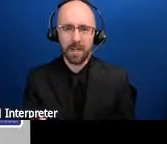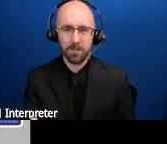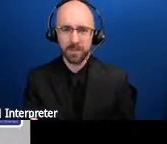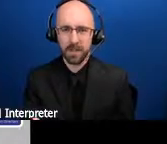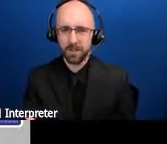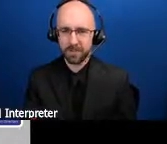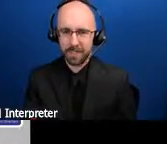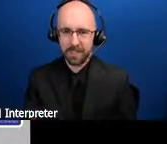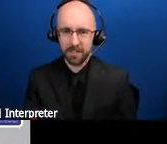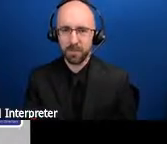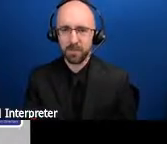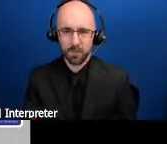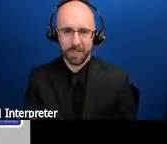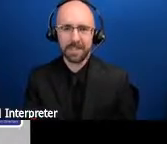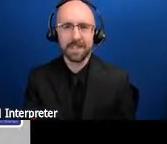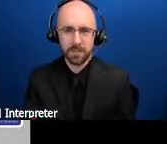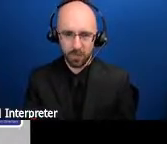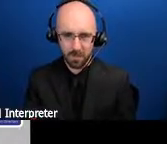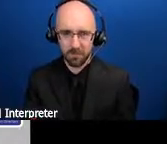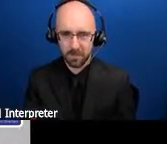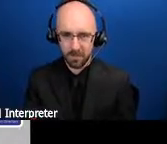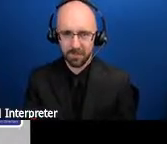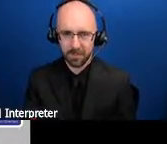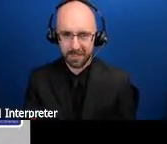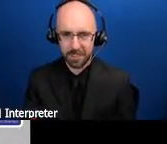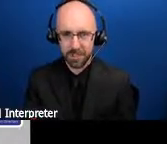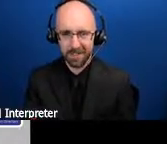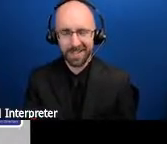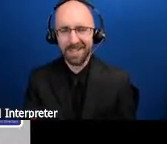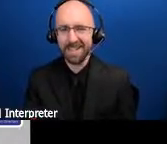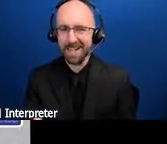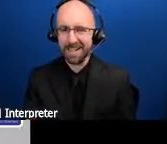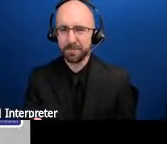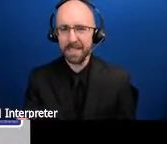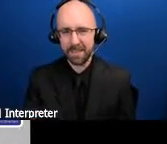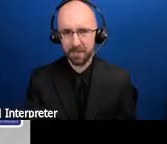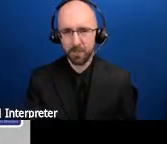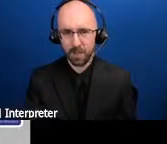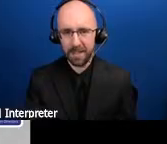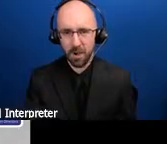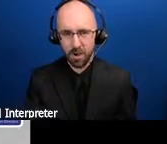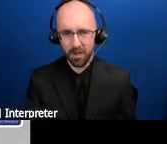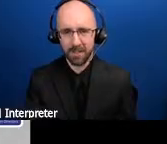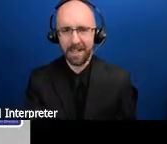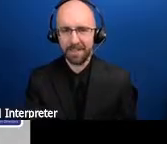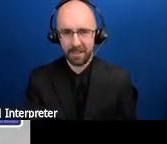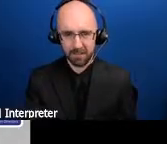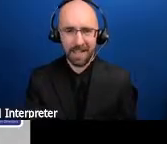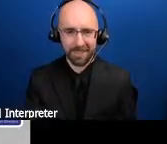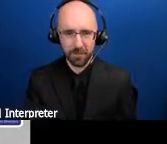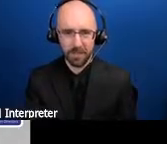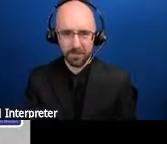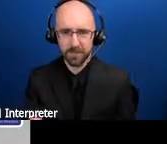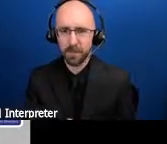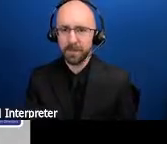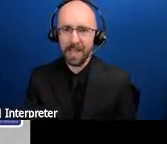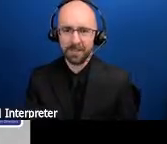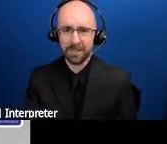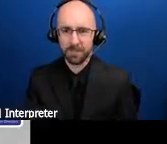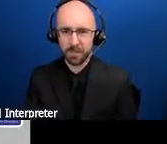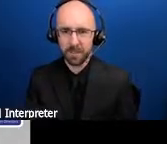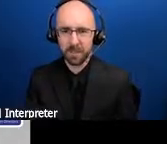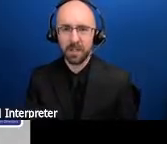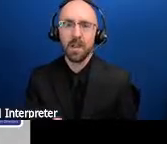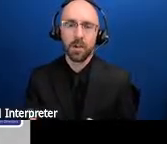so that they're able to understand before we continue on with the conversation and kind of meet them where they are at their level. So if I